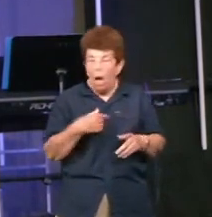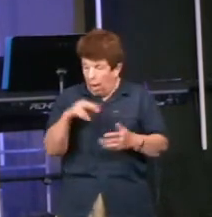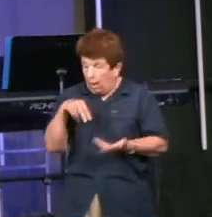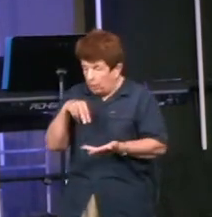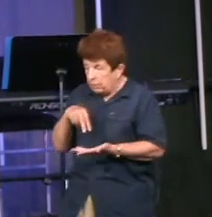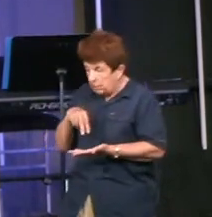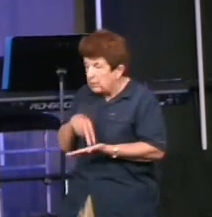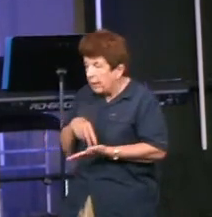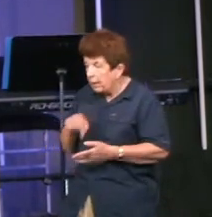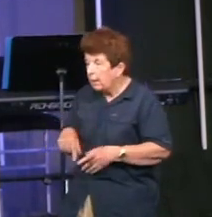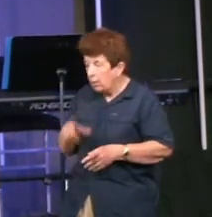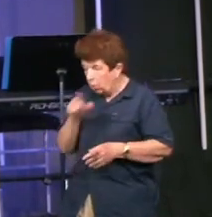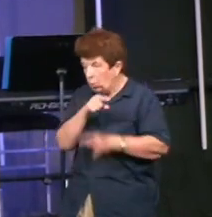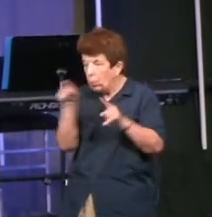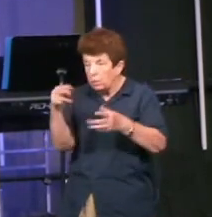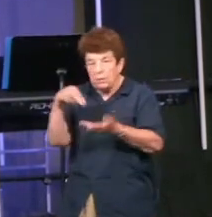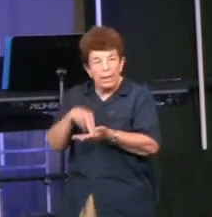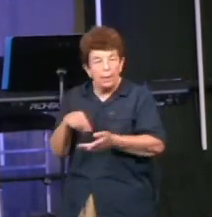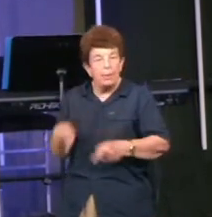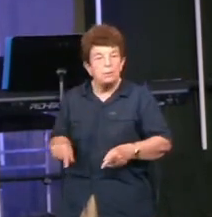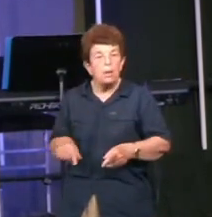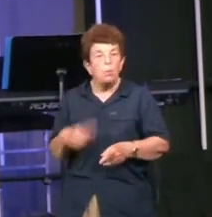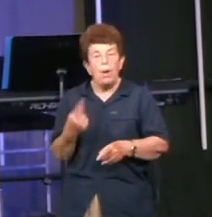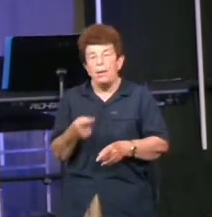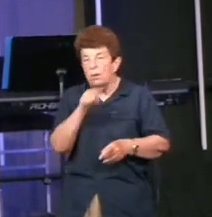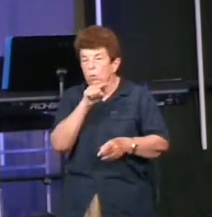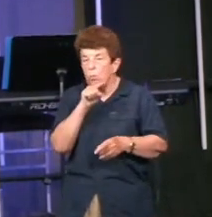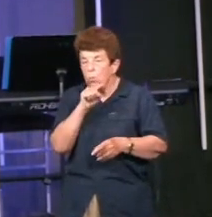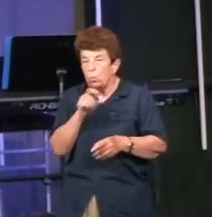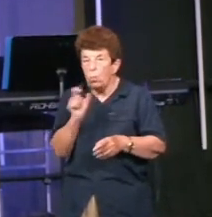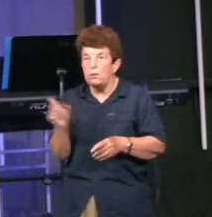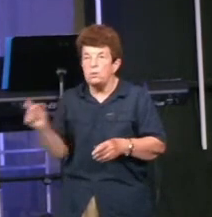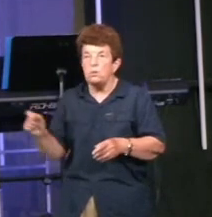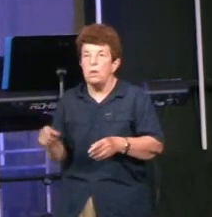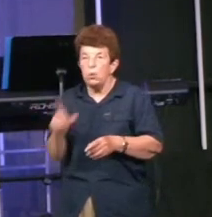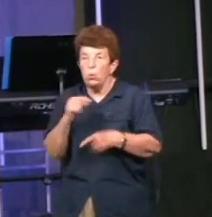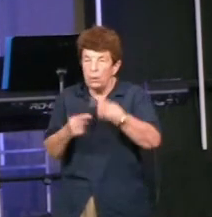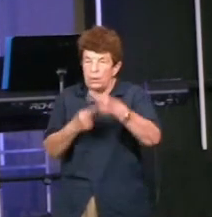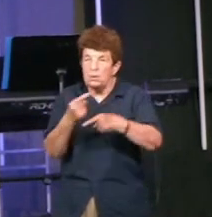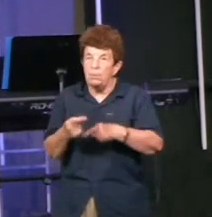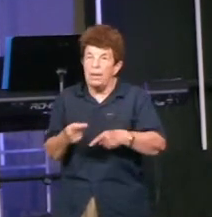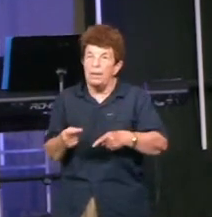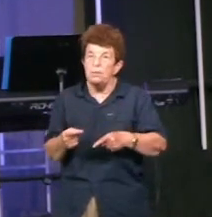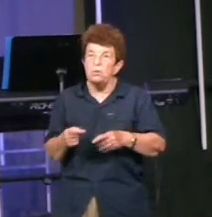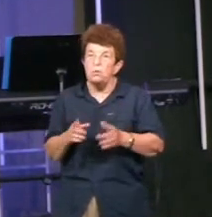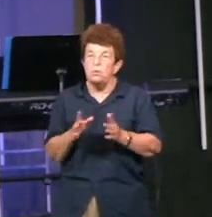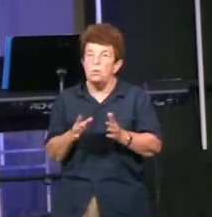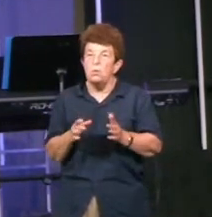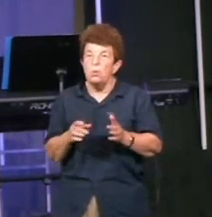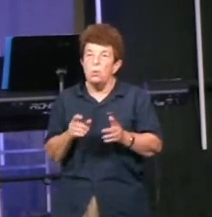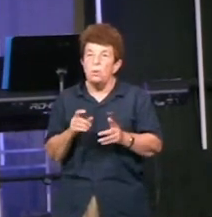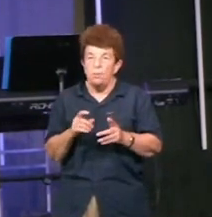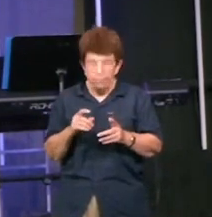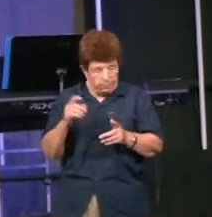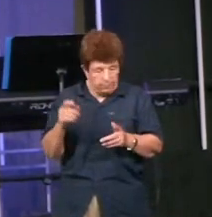could get up here, and in 100 words or less, you could describe Jesus. I have no doubt about